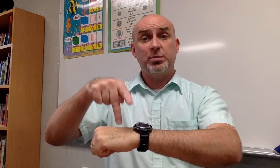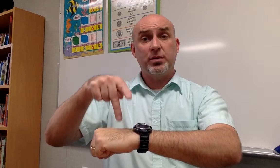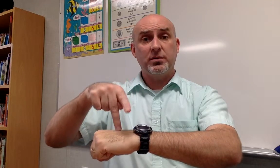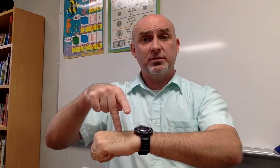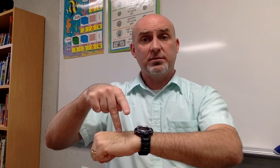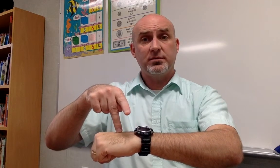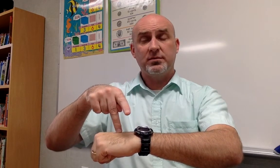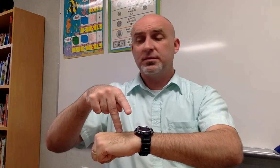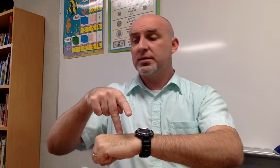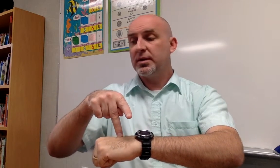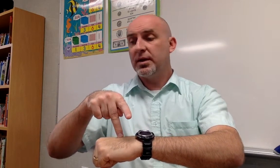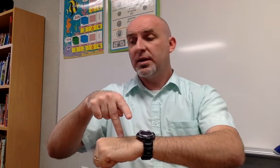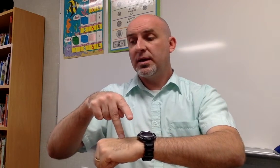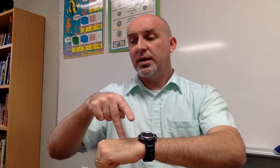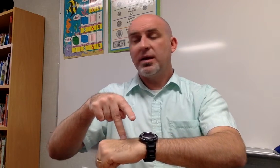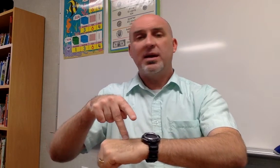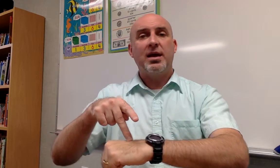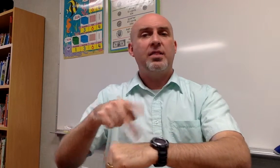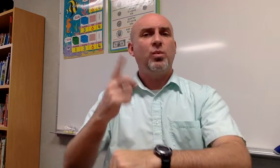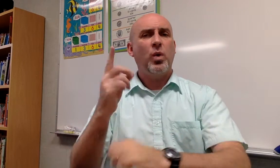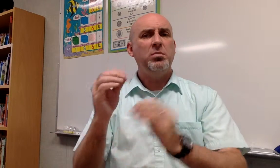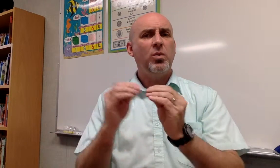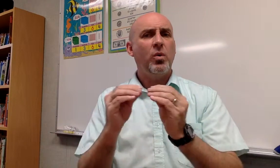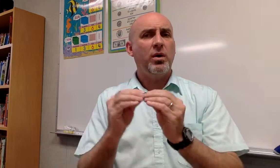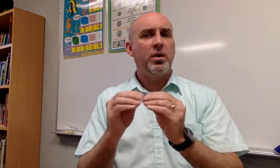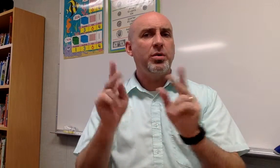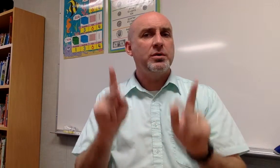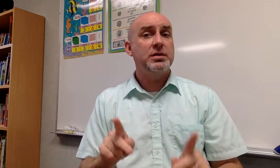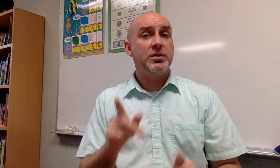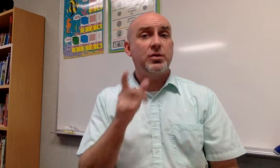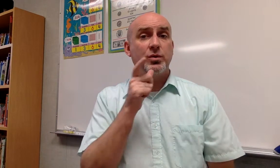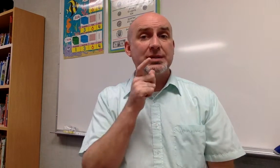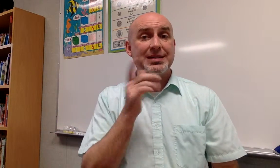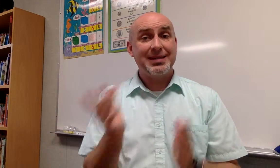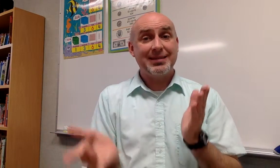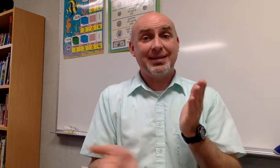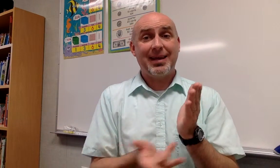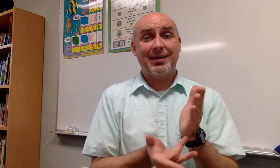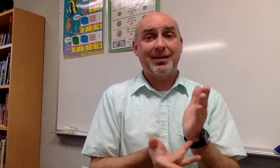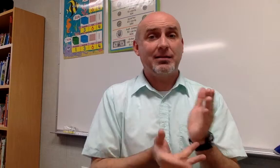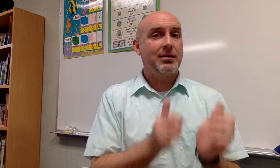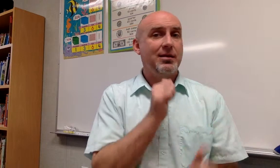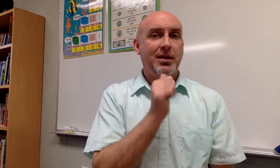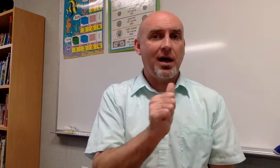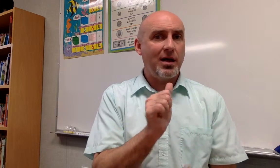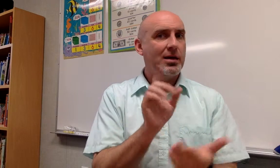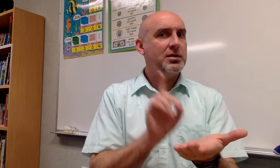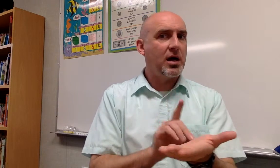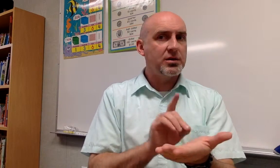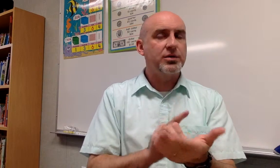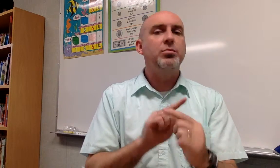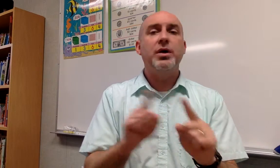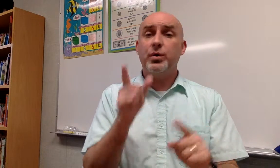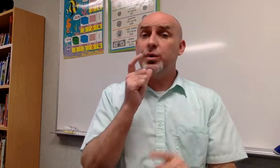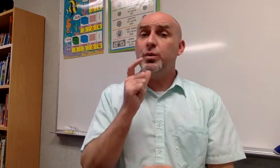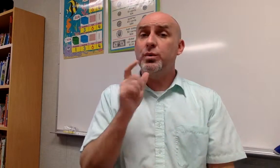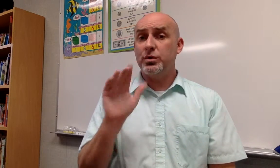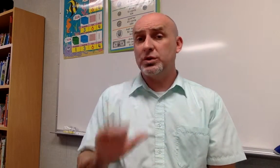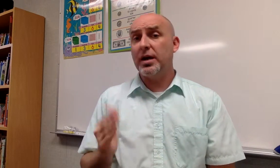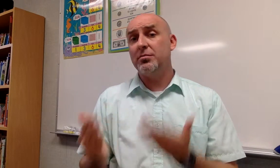Principal. And then 1 more, a person who is technically not a doctor, but who your child may